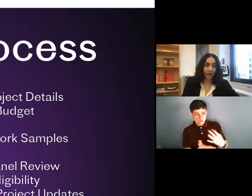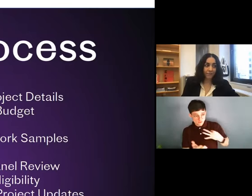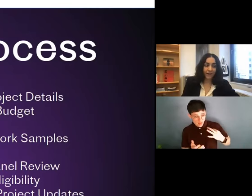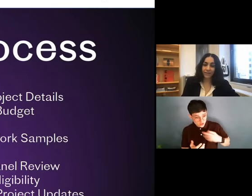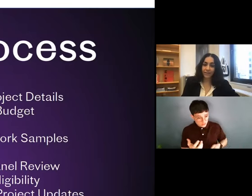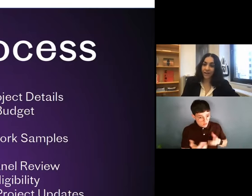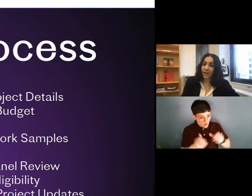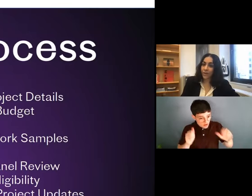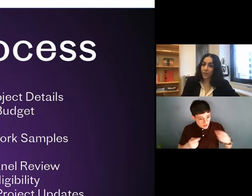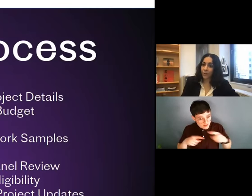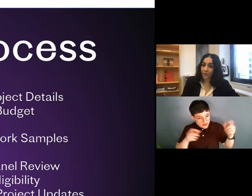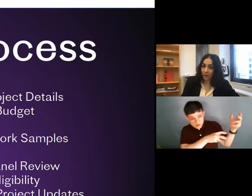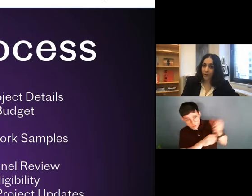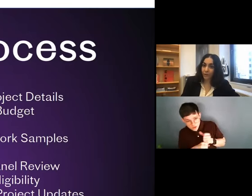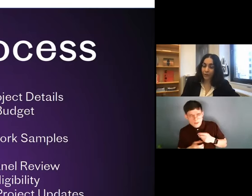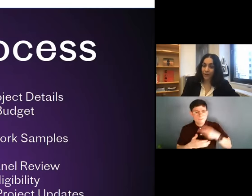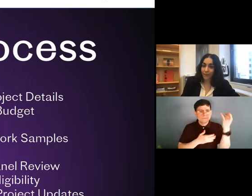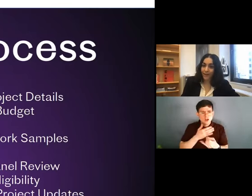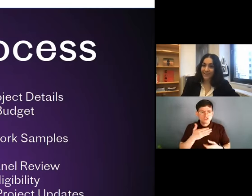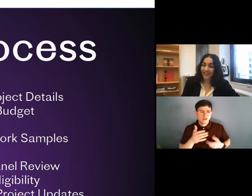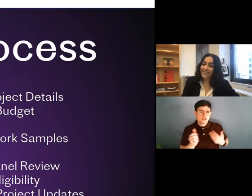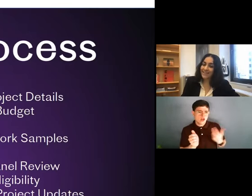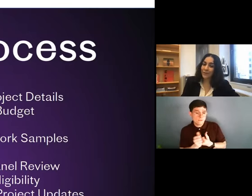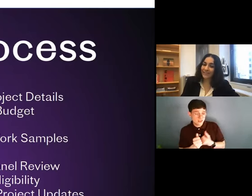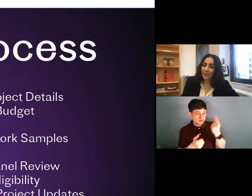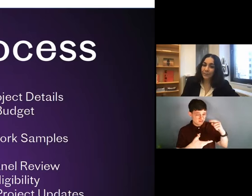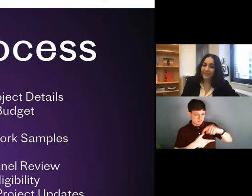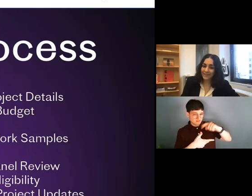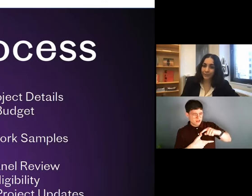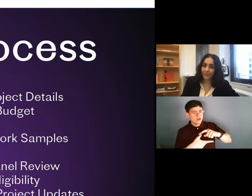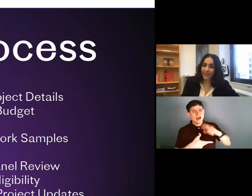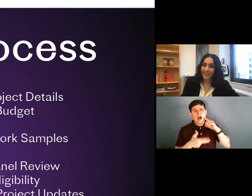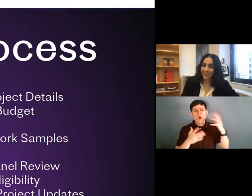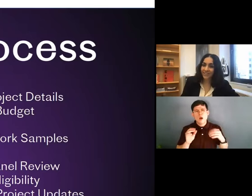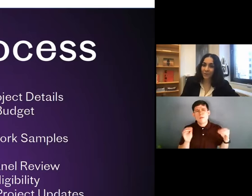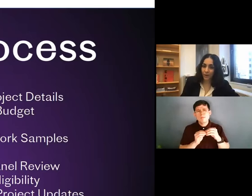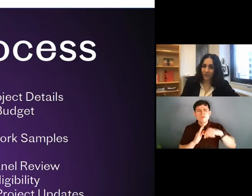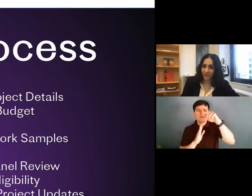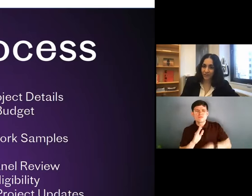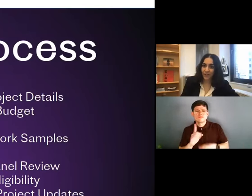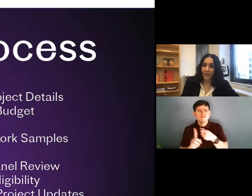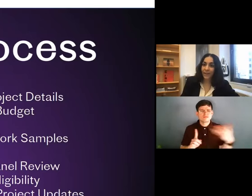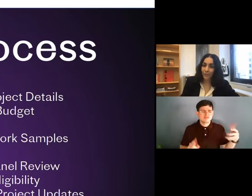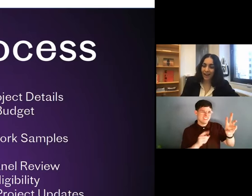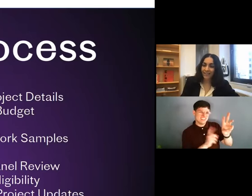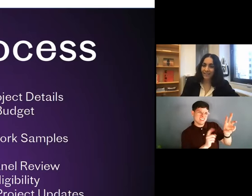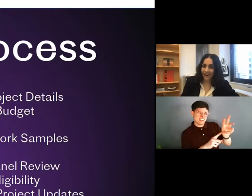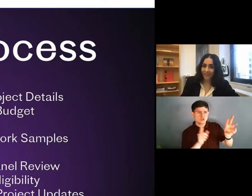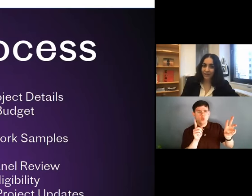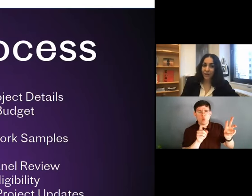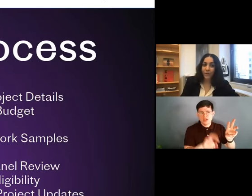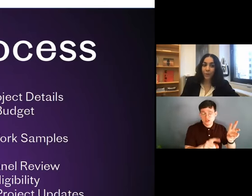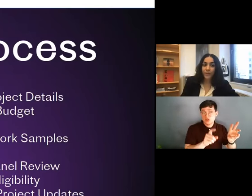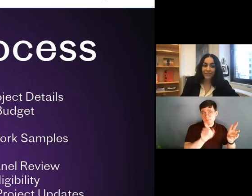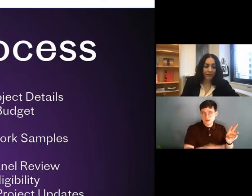project updates. Though with that overview in mind, I'd like to delve a little bit deeper into the 6 questions that you'll be asked to